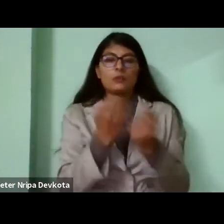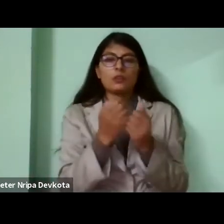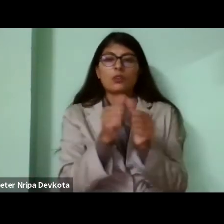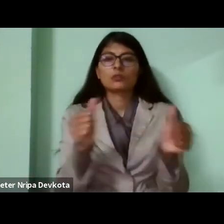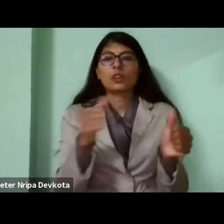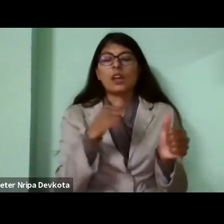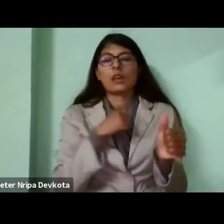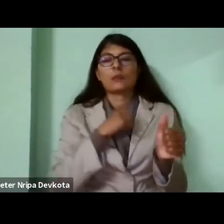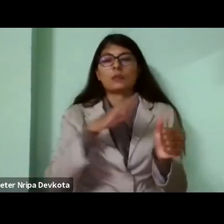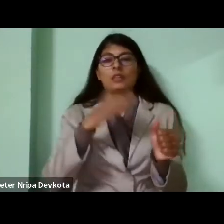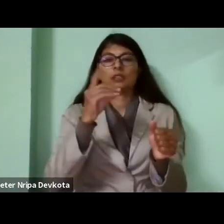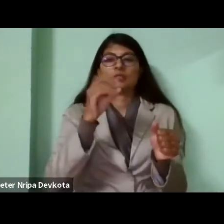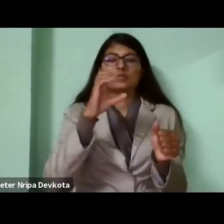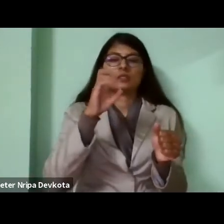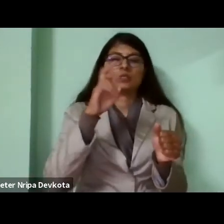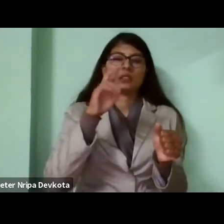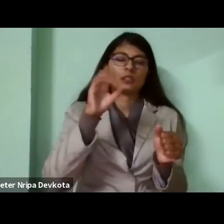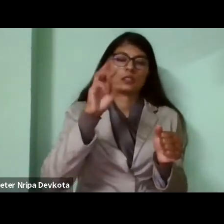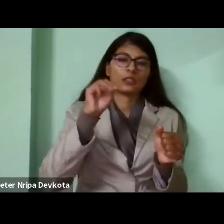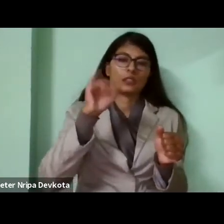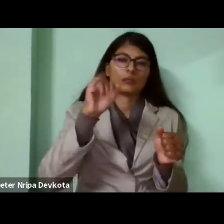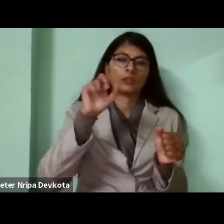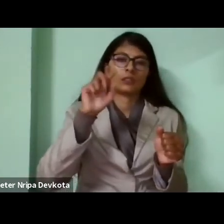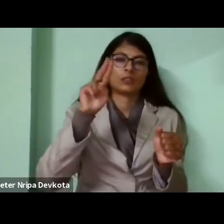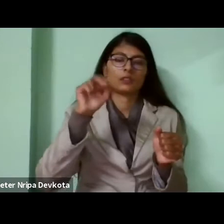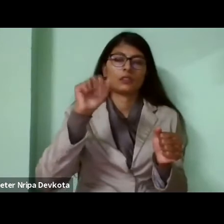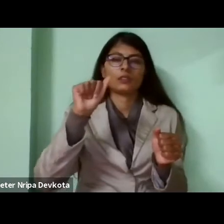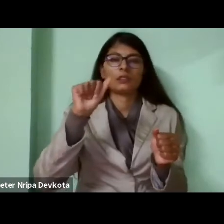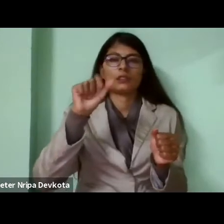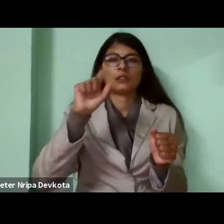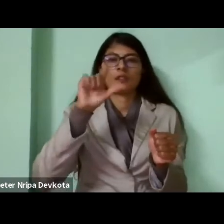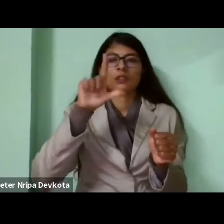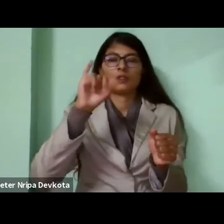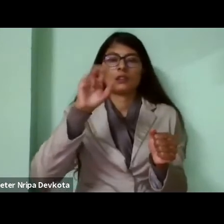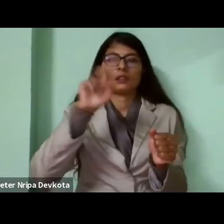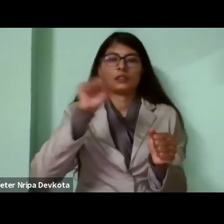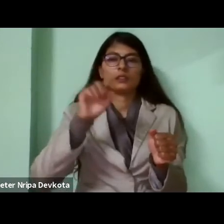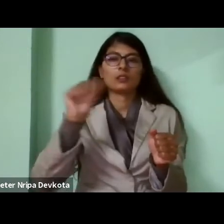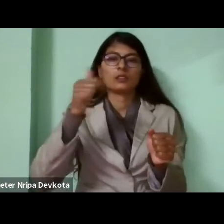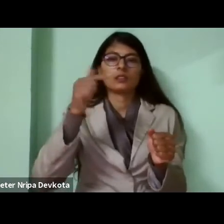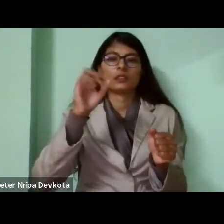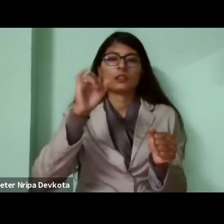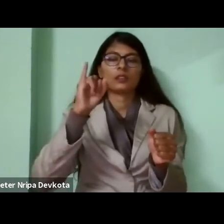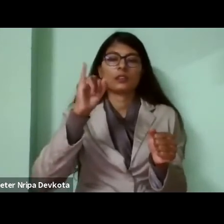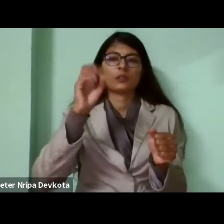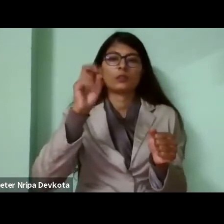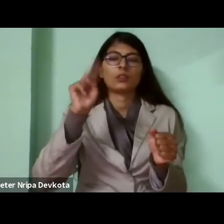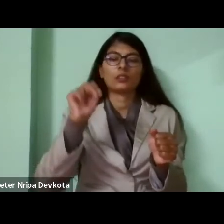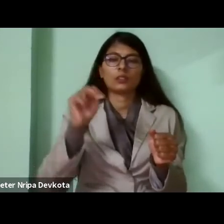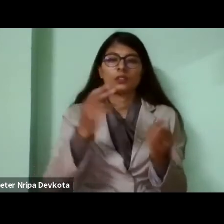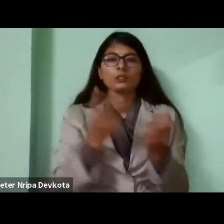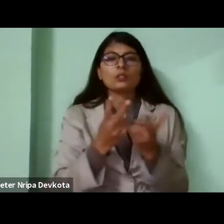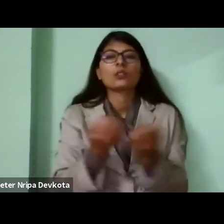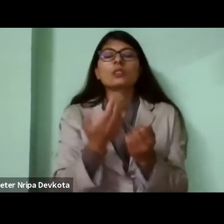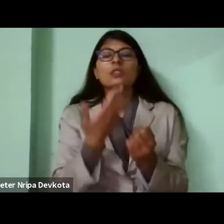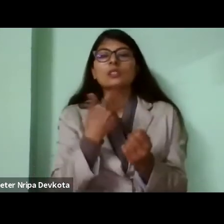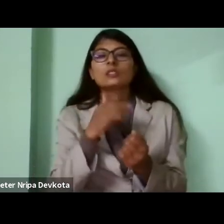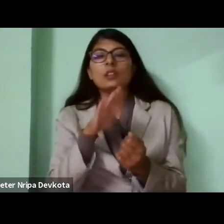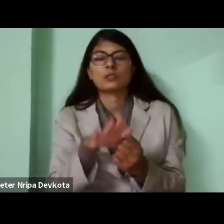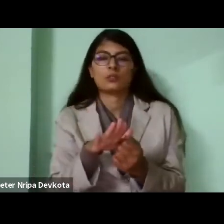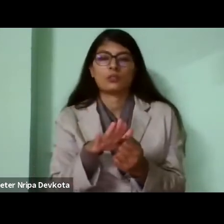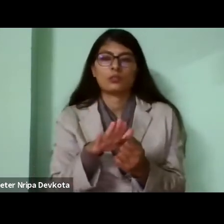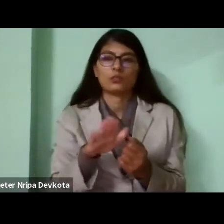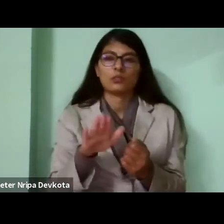safe working environment. All we want is sex work to be work just like any other work, because that's what we believe